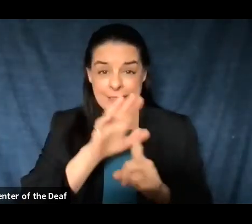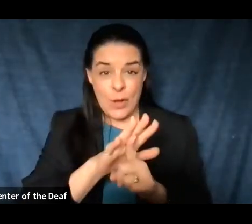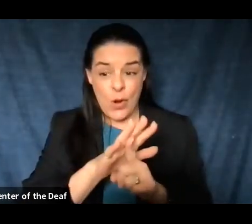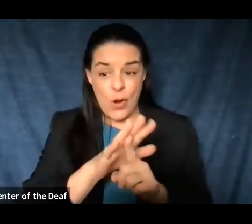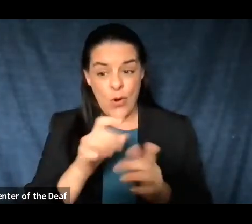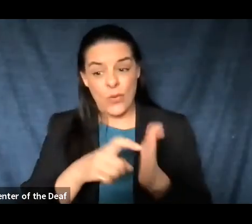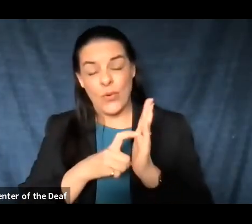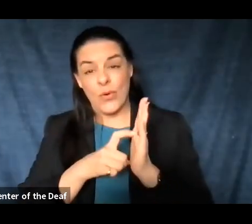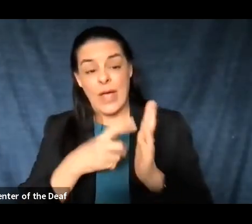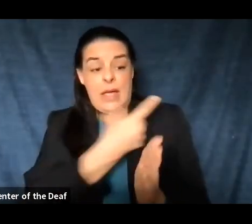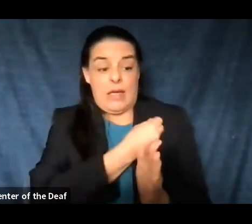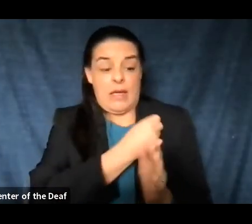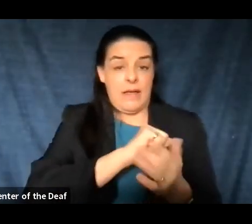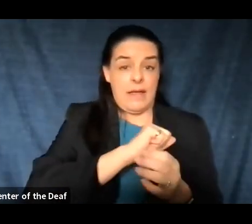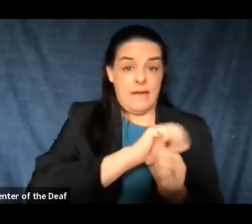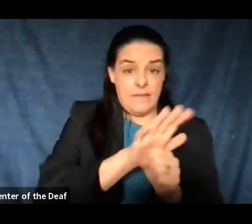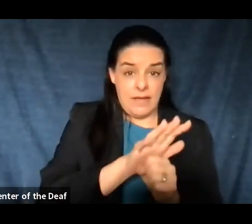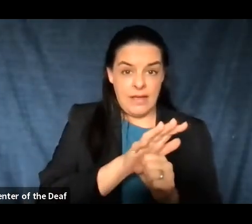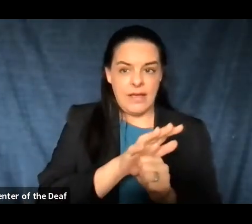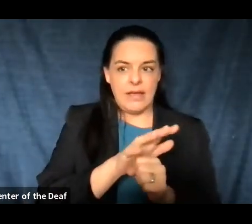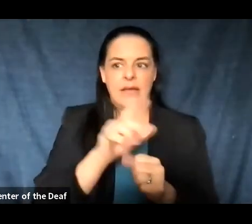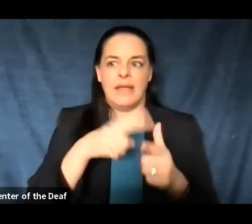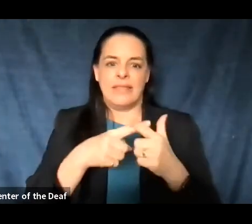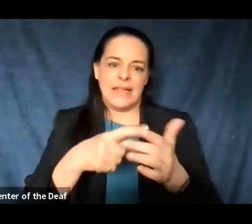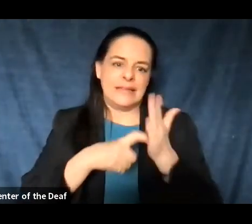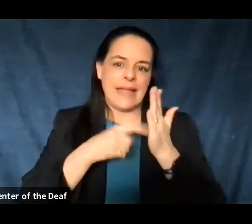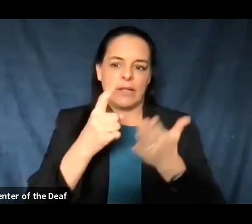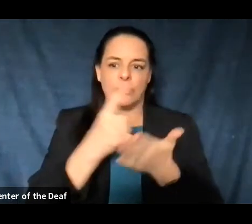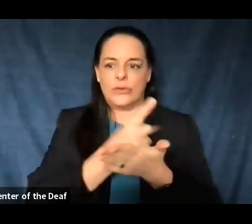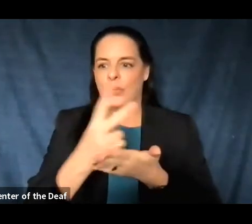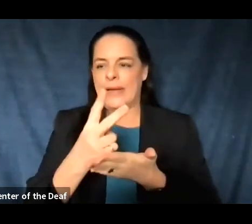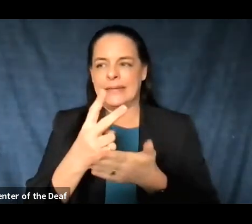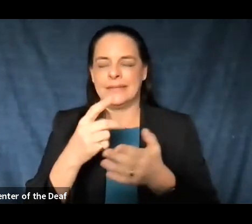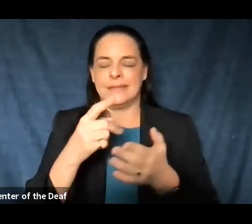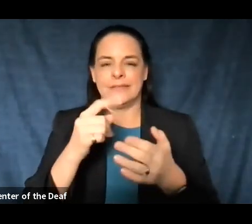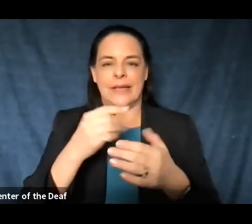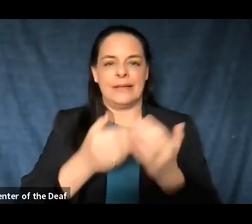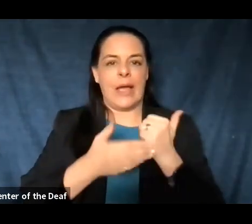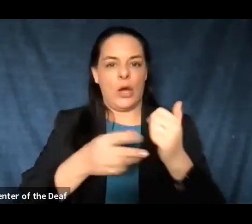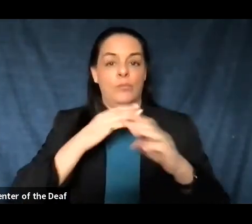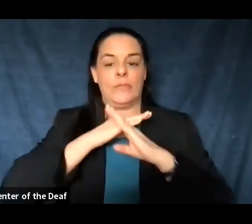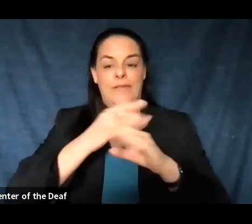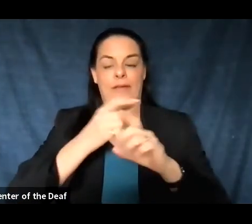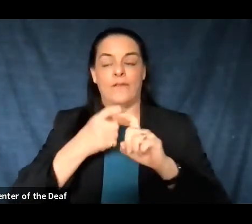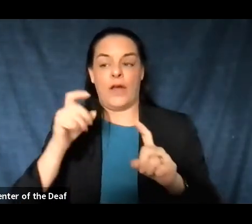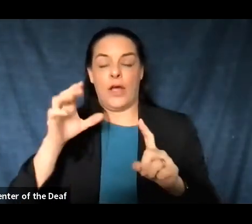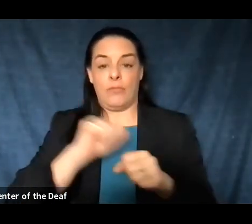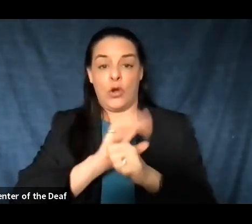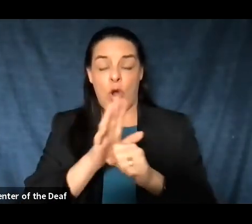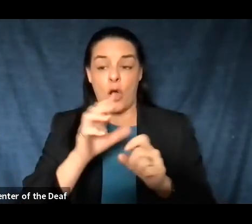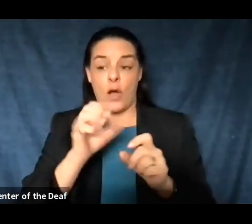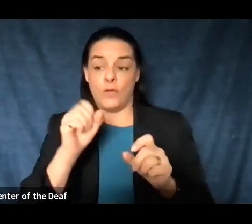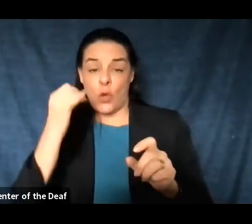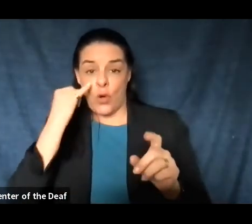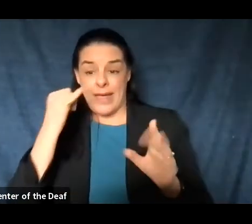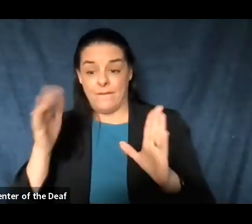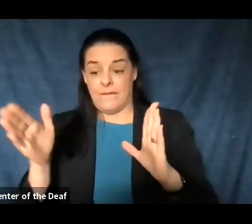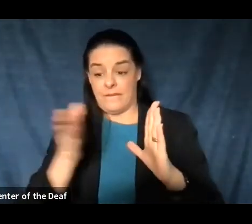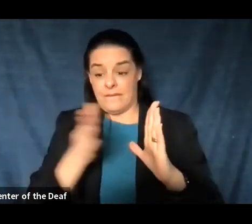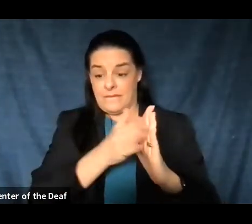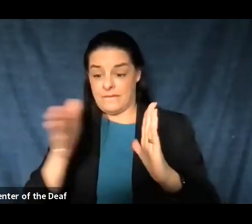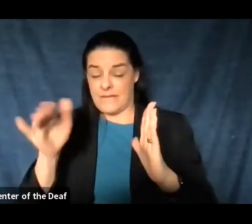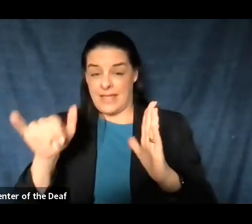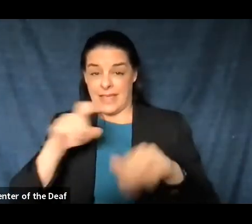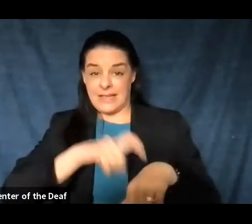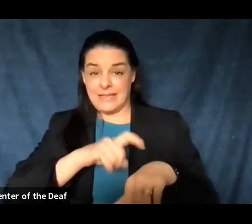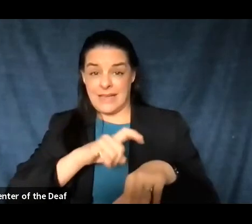vaccine to become active and start helping defend you from COVID. So in that time frame, if they got exposed, got vaccinated, the 2-week